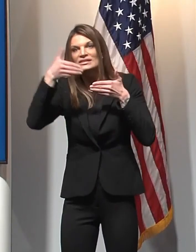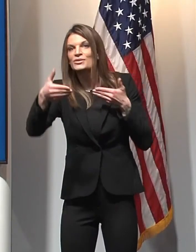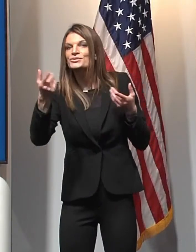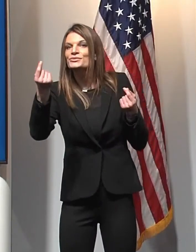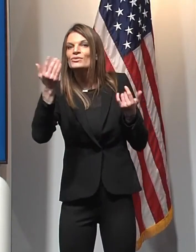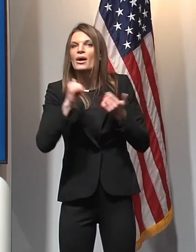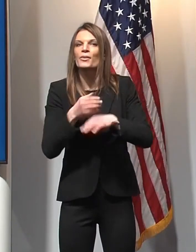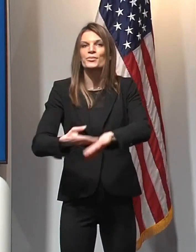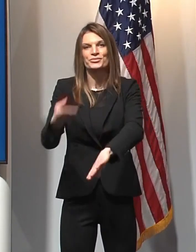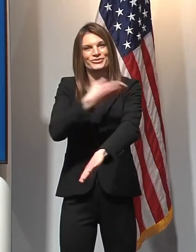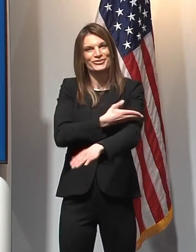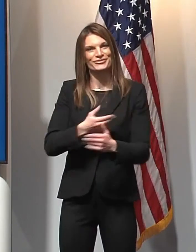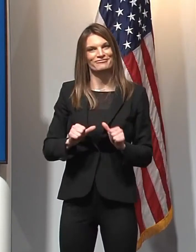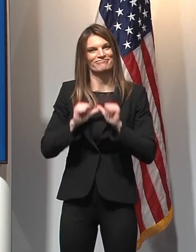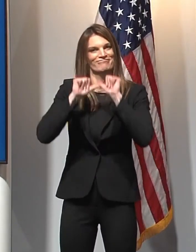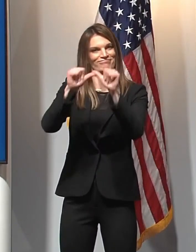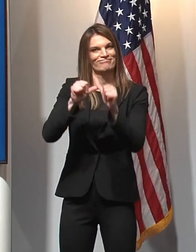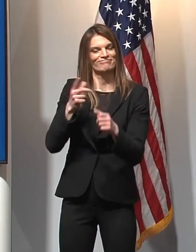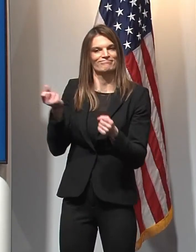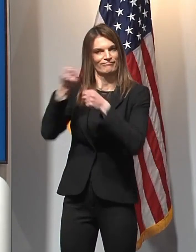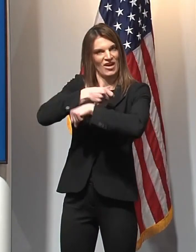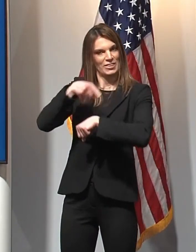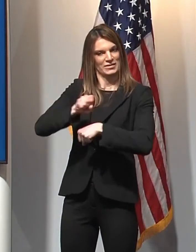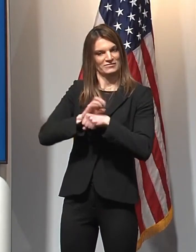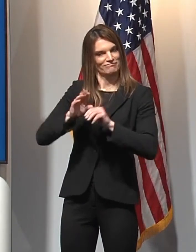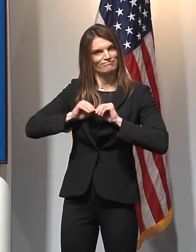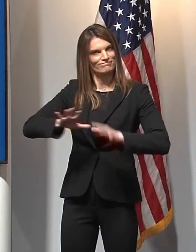next task at hand, which is continuing to battle this virus.